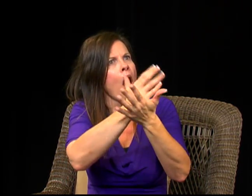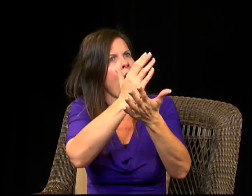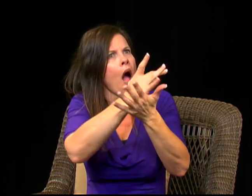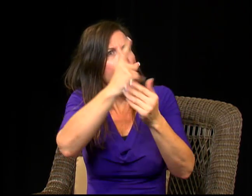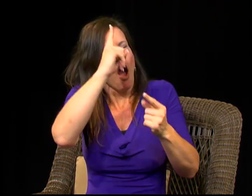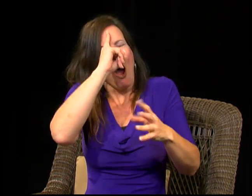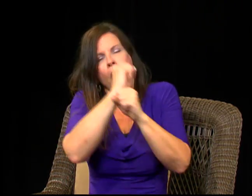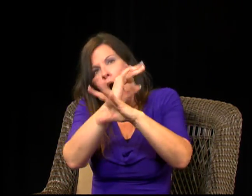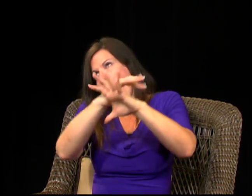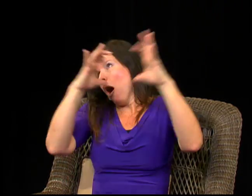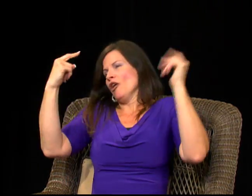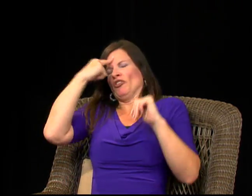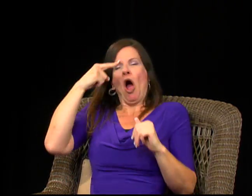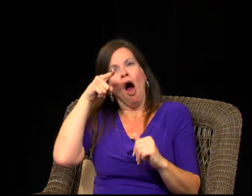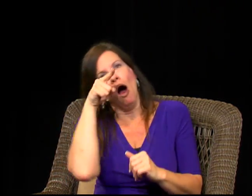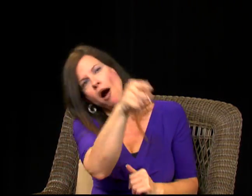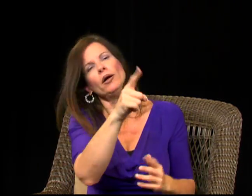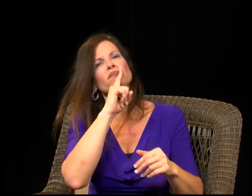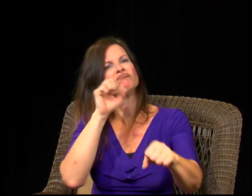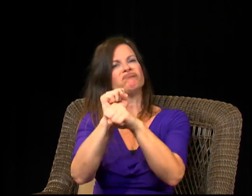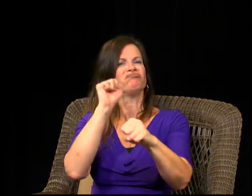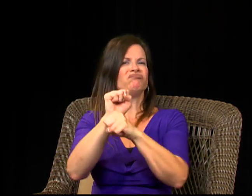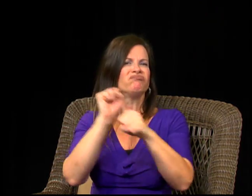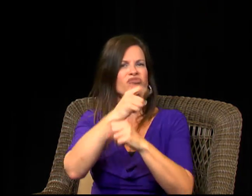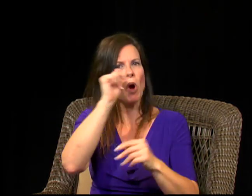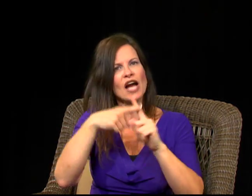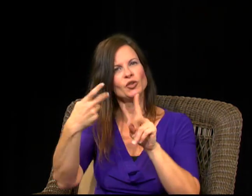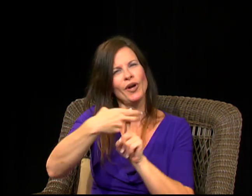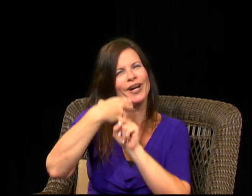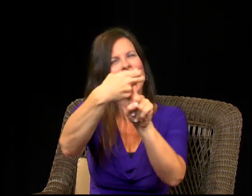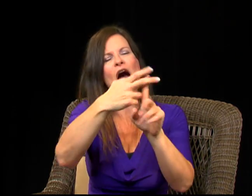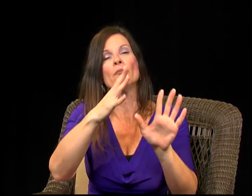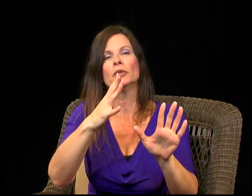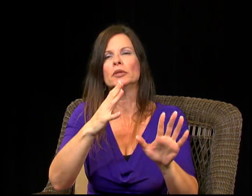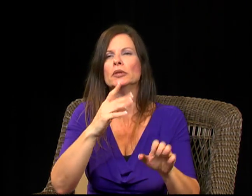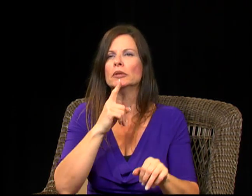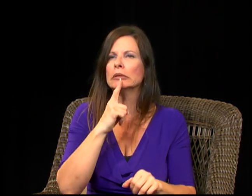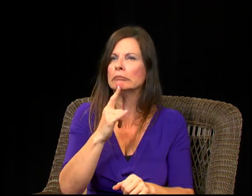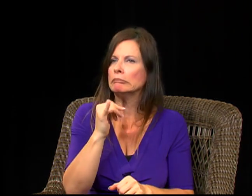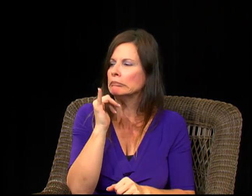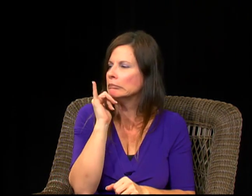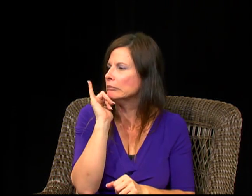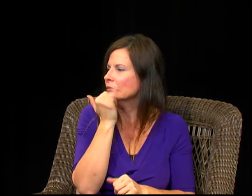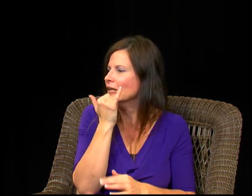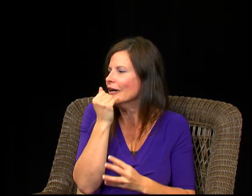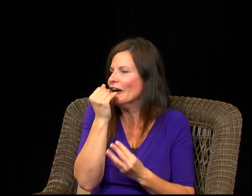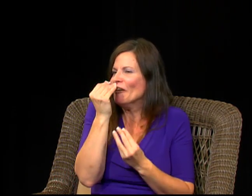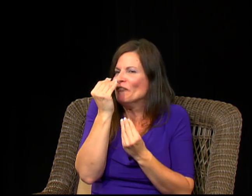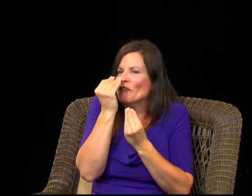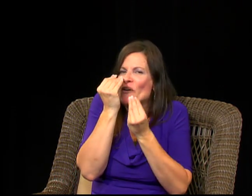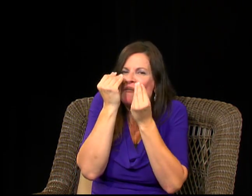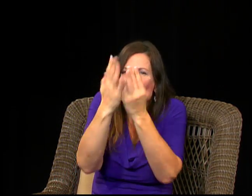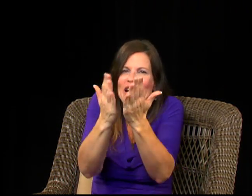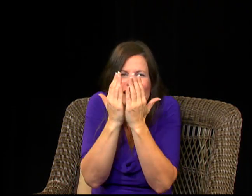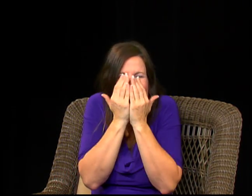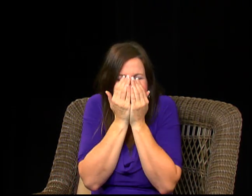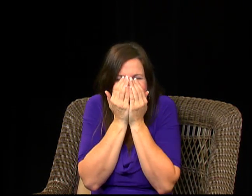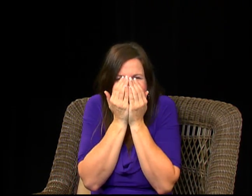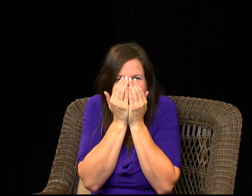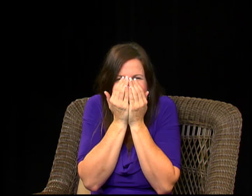me somewhere. It turned out that the driver was deaf, and this particular person was telling the